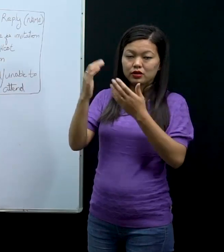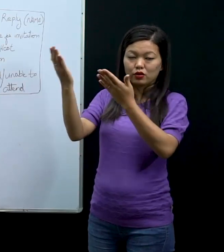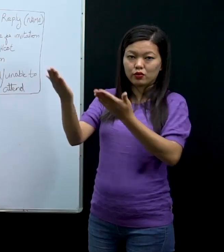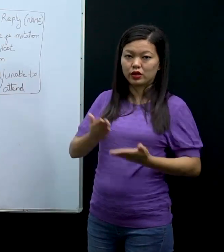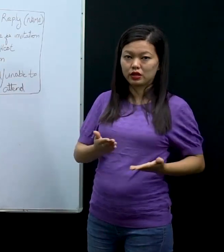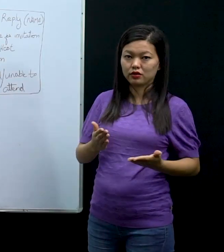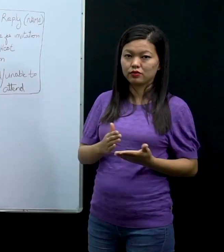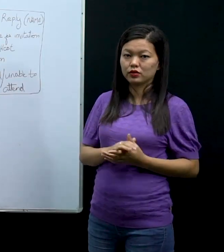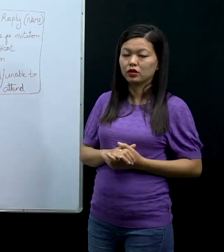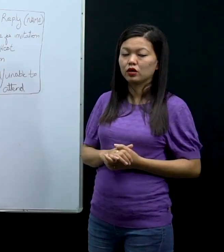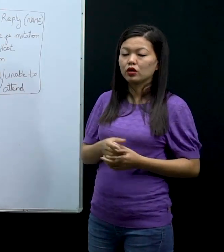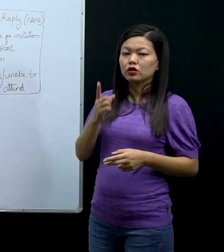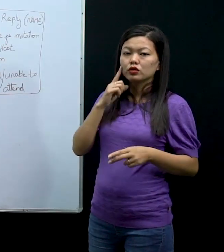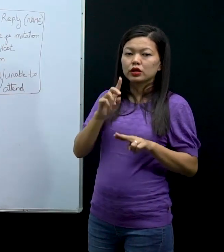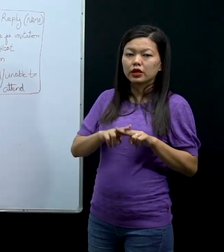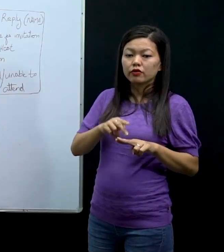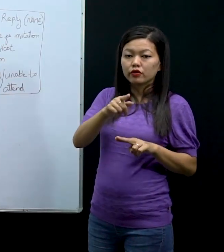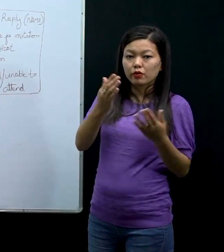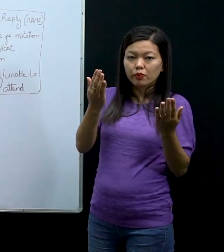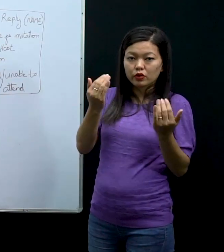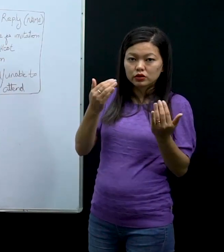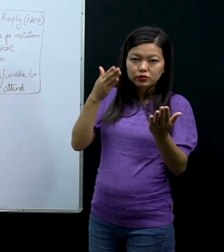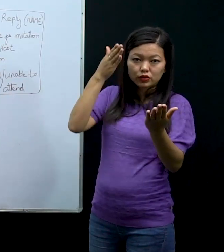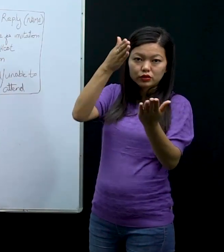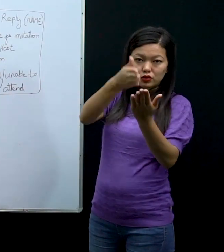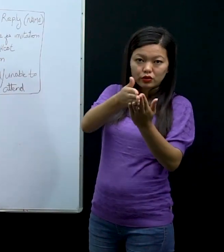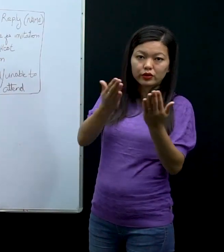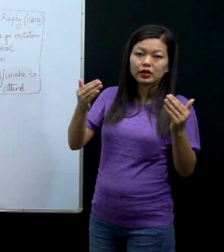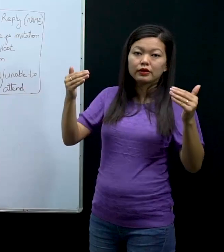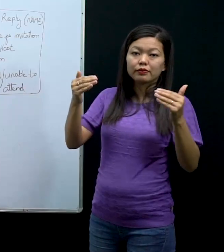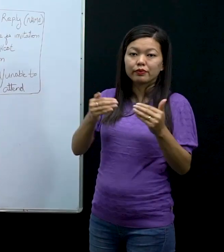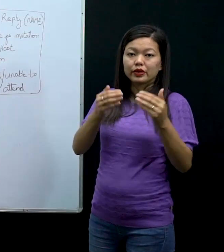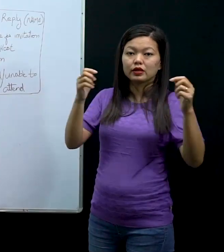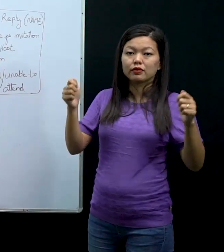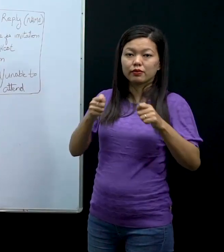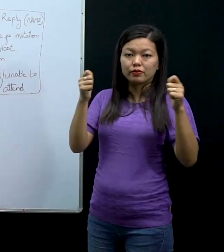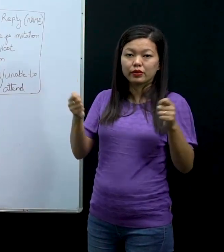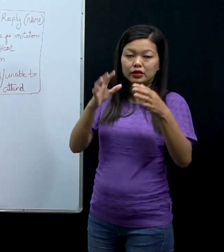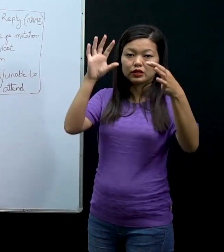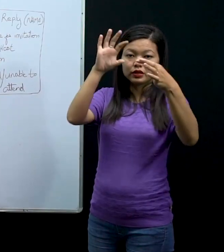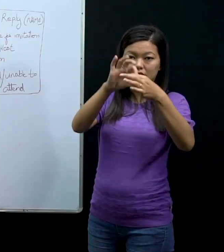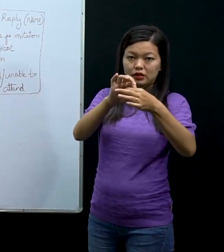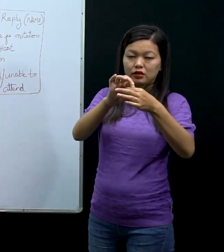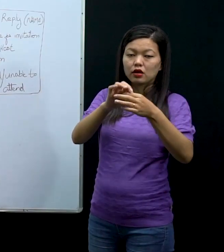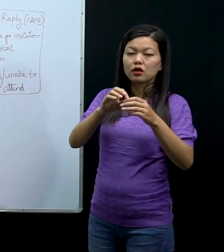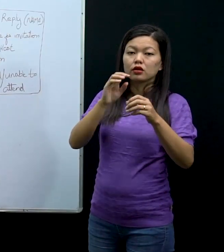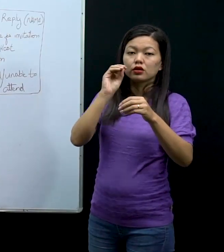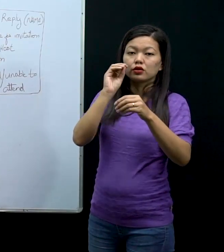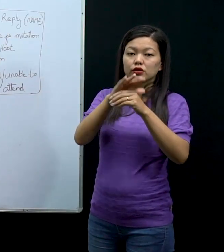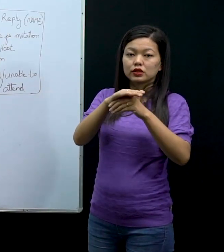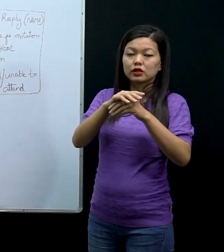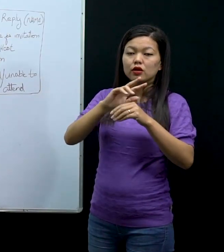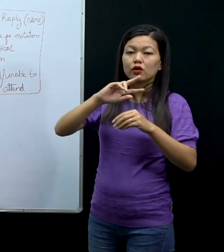you will attend or not. You have to make it very clear. You can write, and is delighted to attend the party, or and